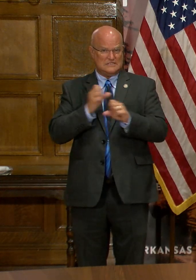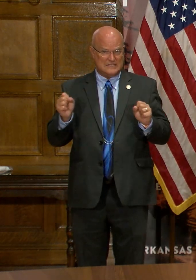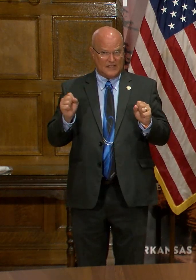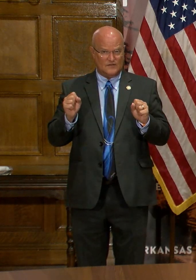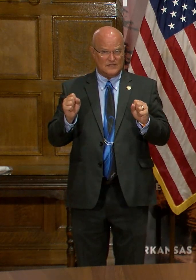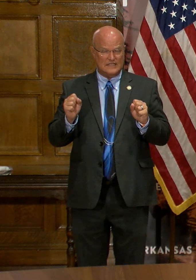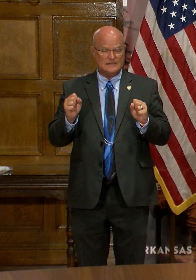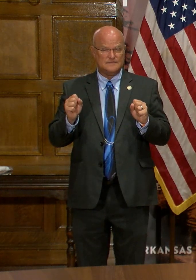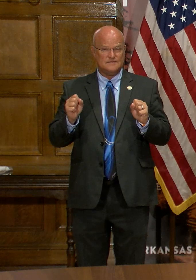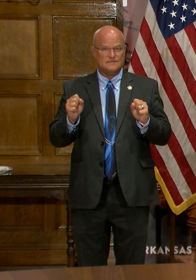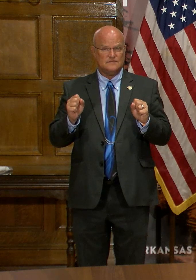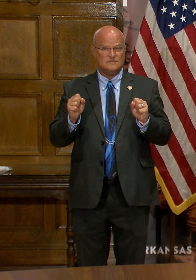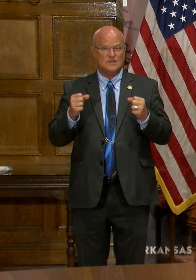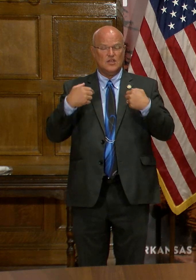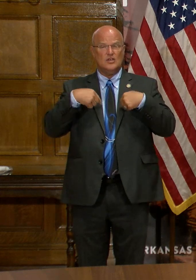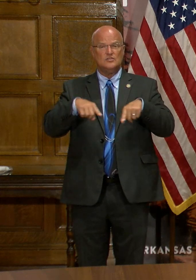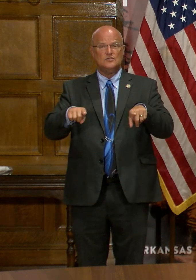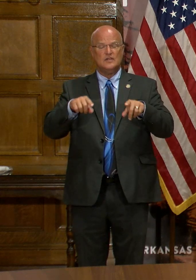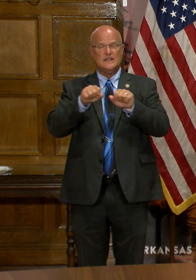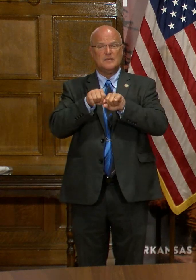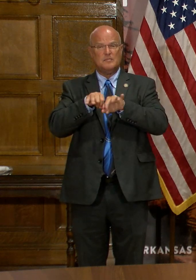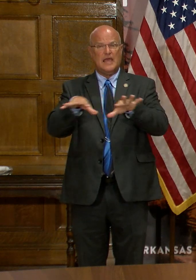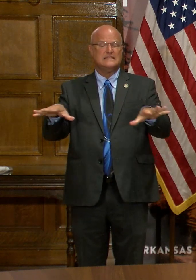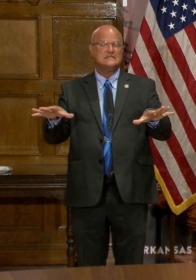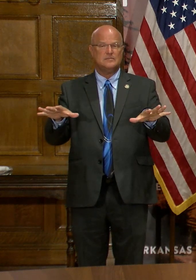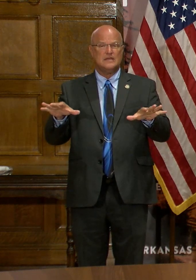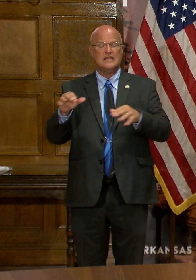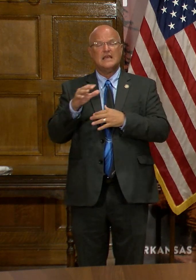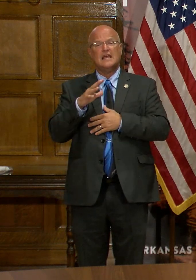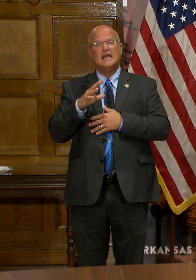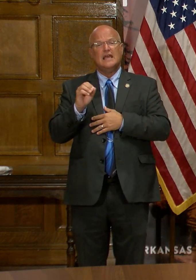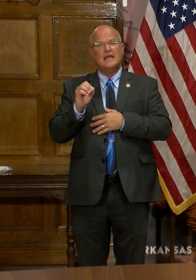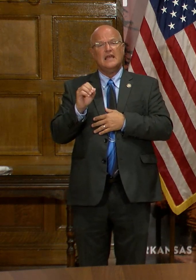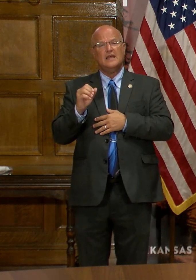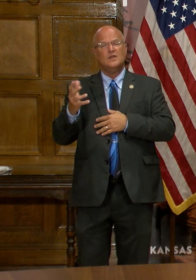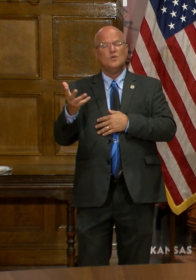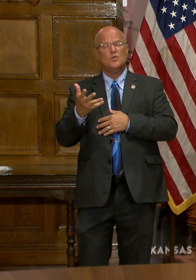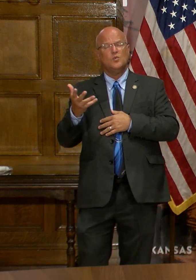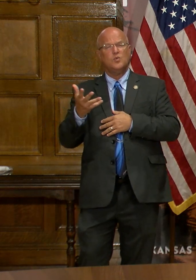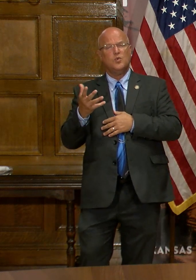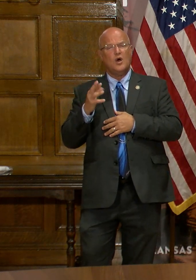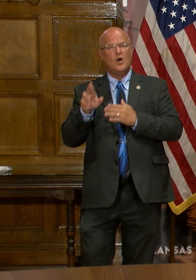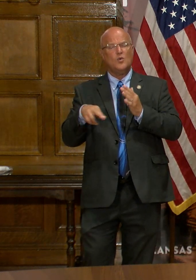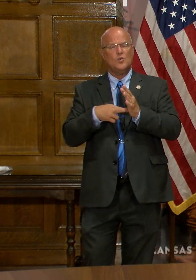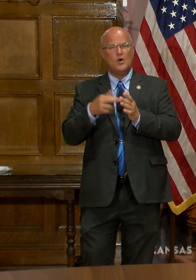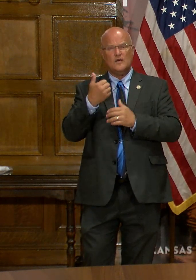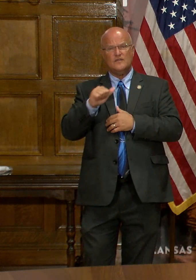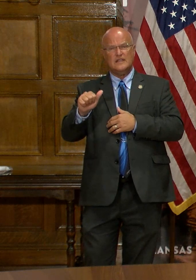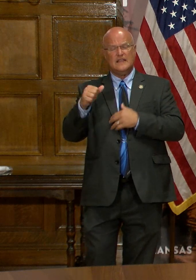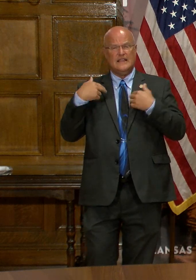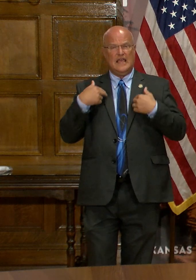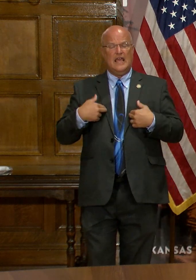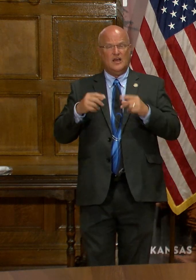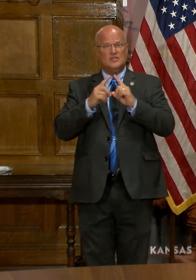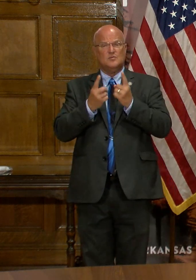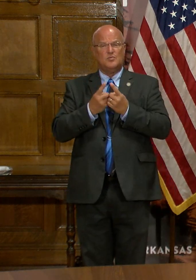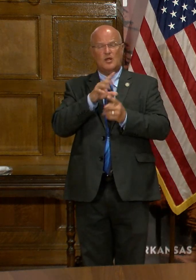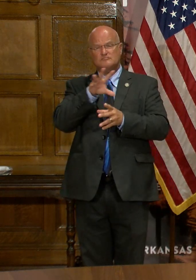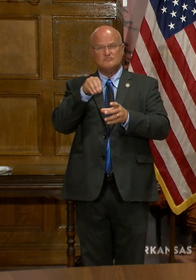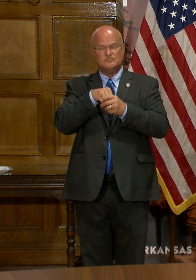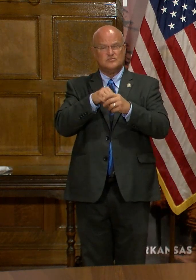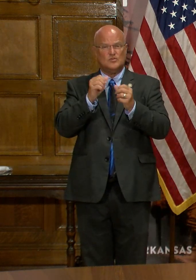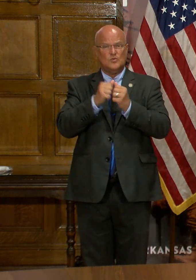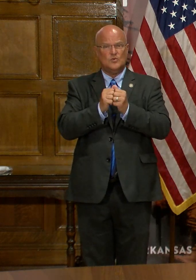safely, during the pandemic, and what role, if any, is the health department going to be playing in terms